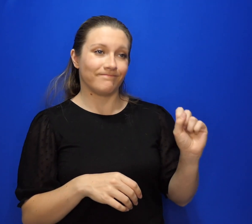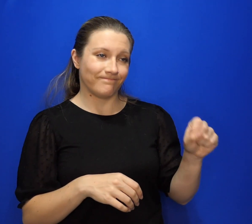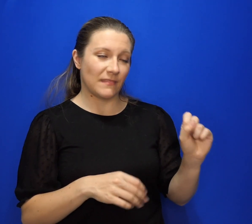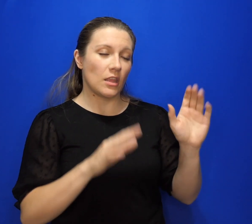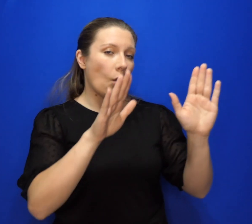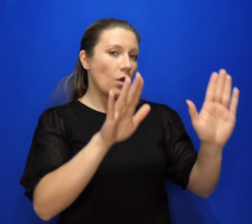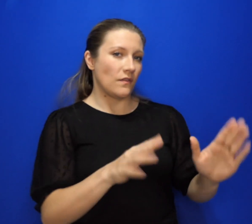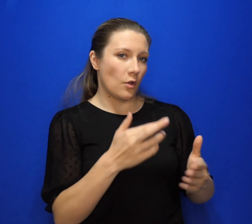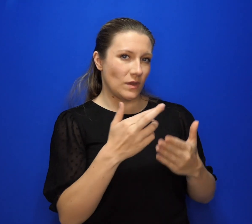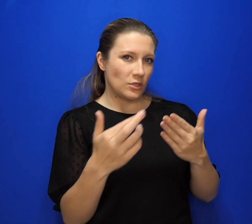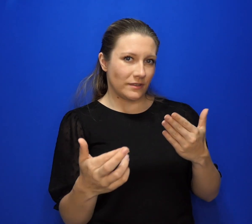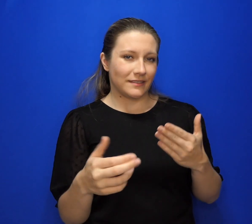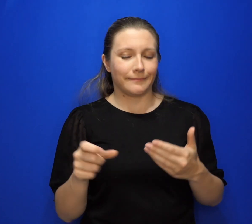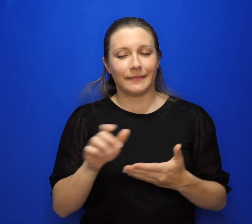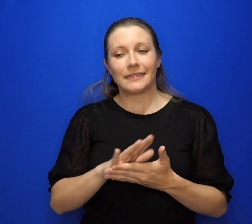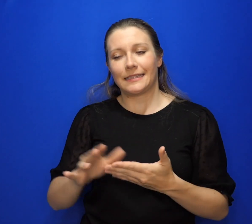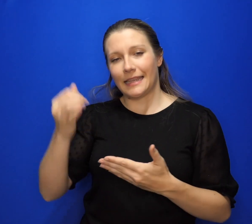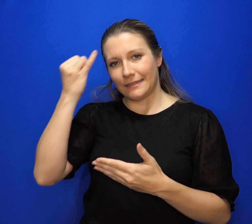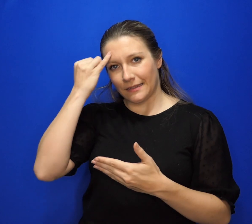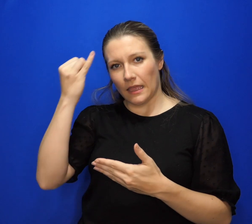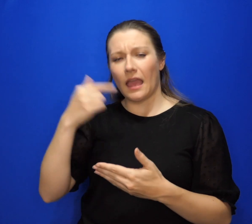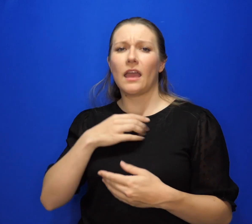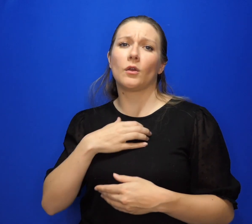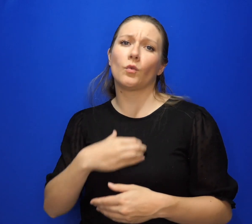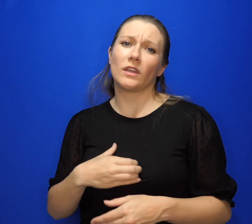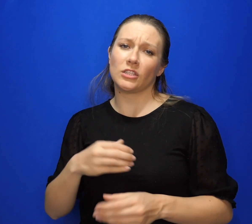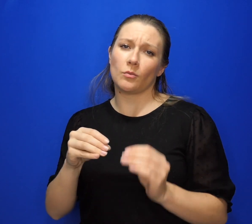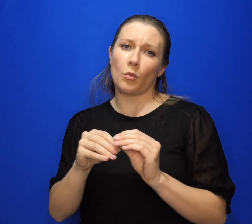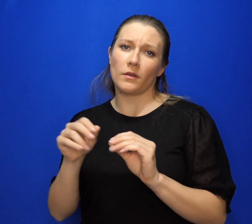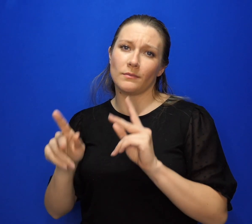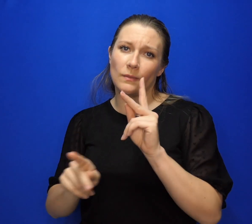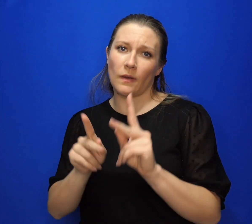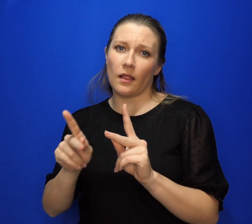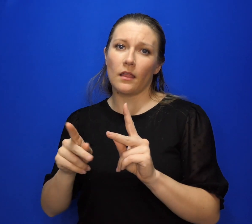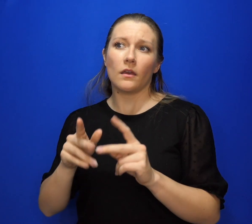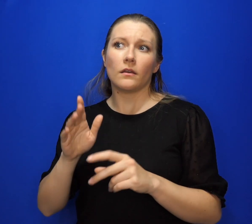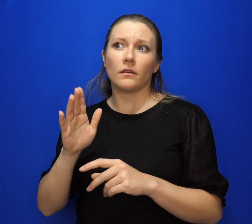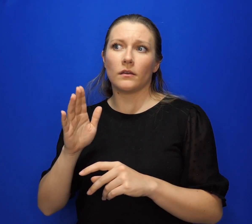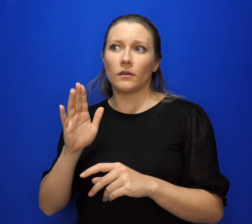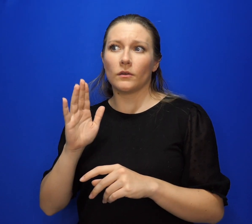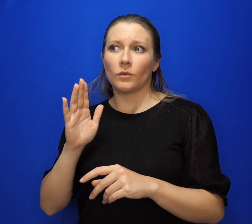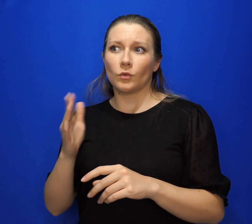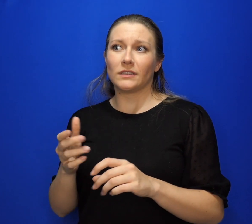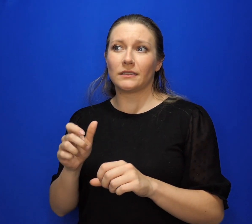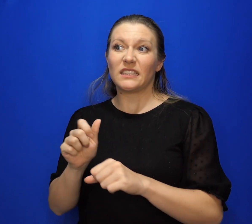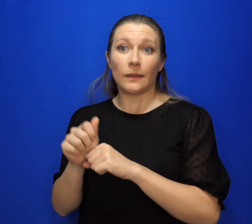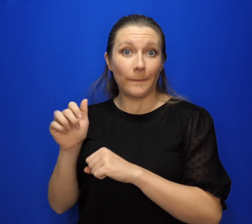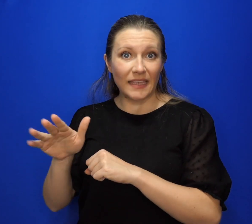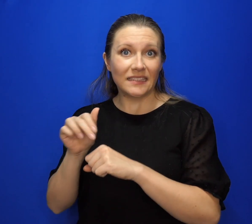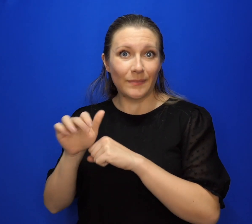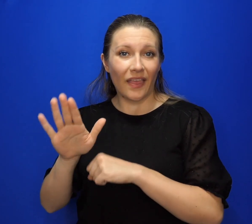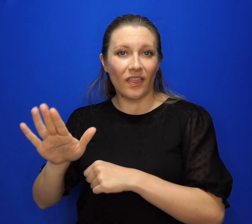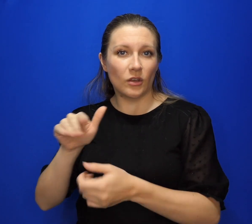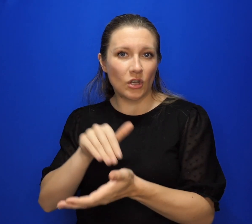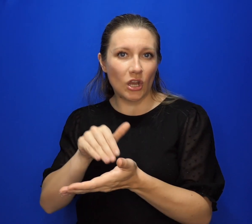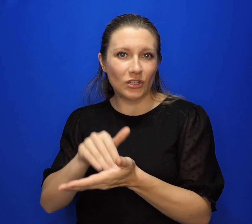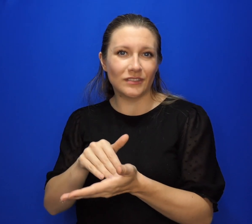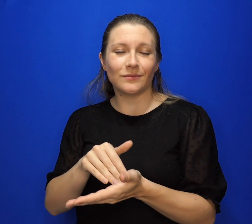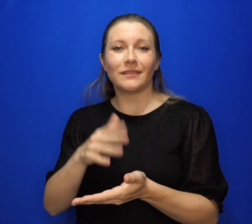more people would make submissions, because it really is difficult to find a good doctor. It